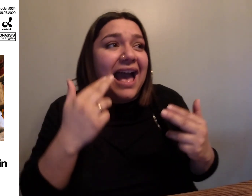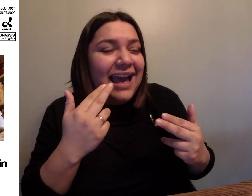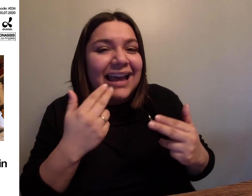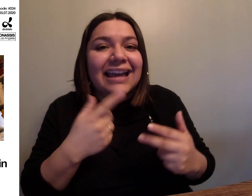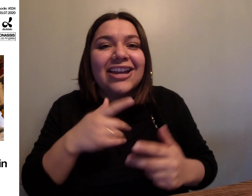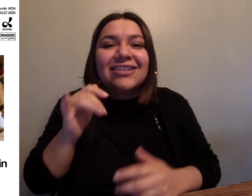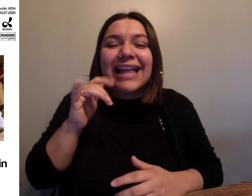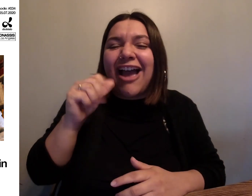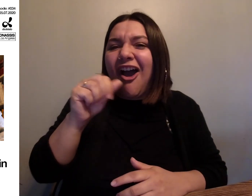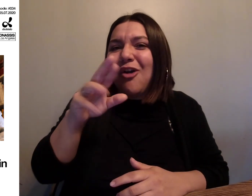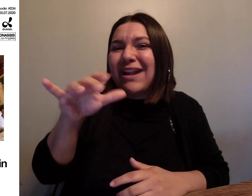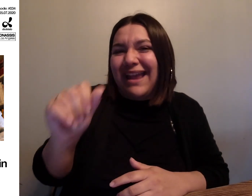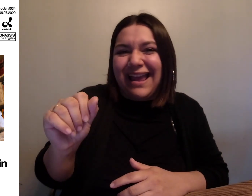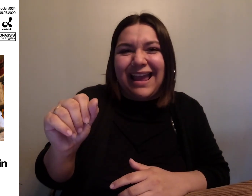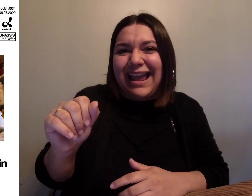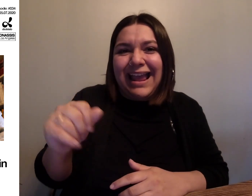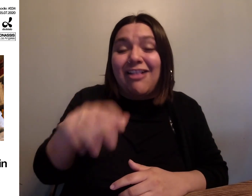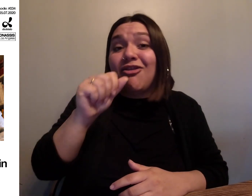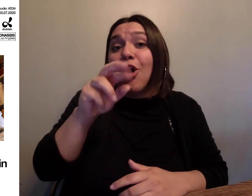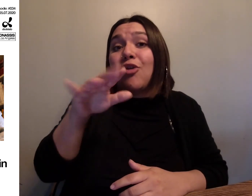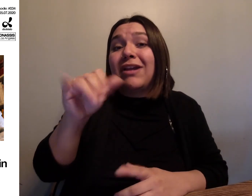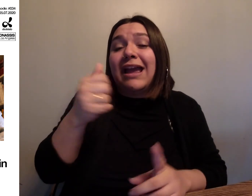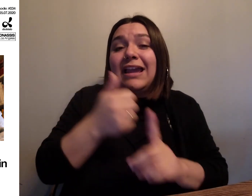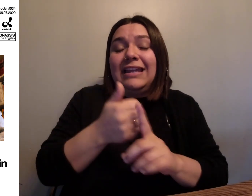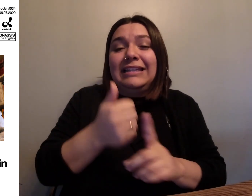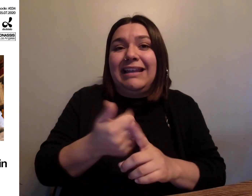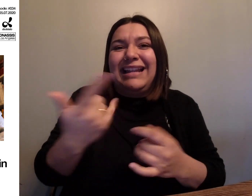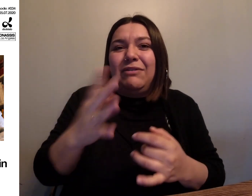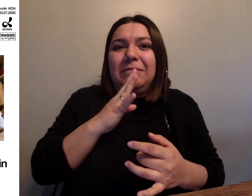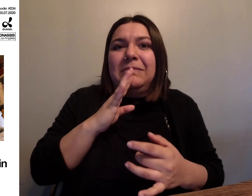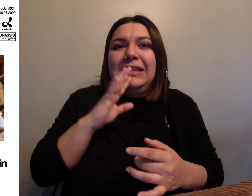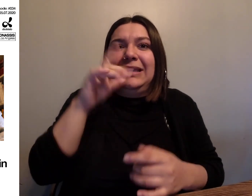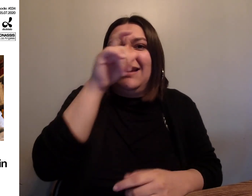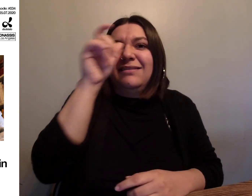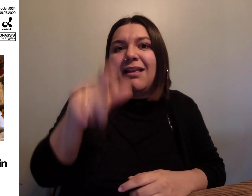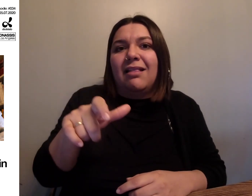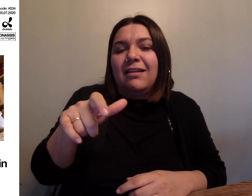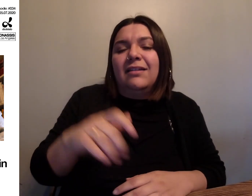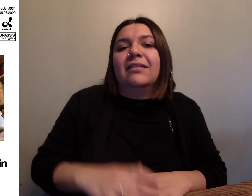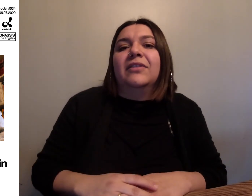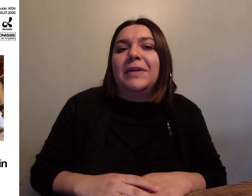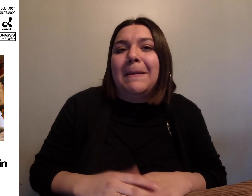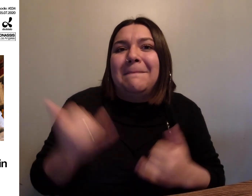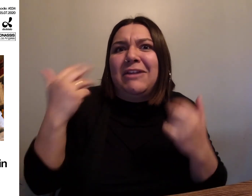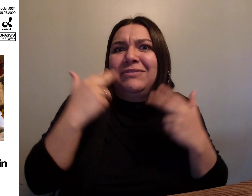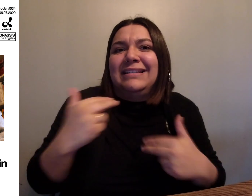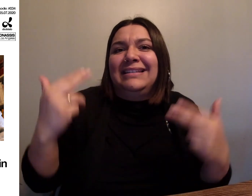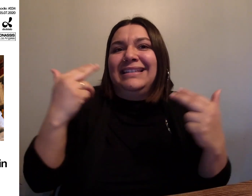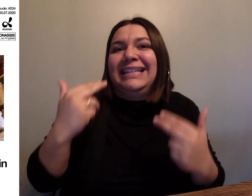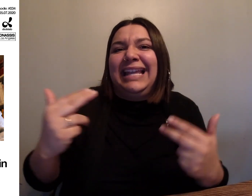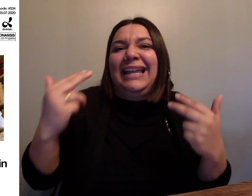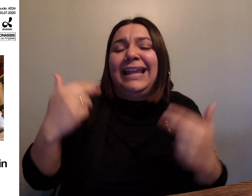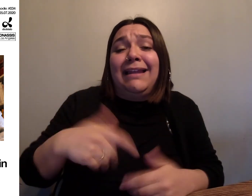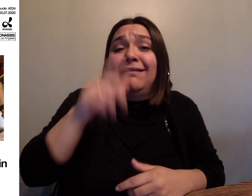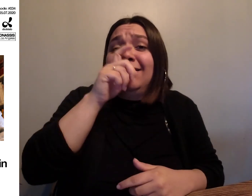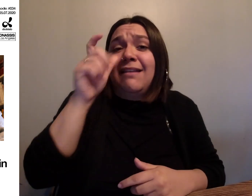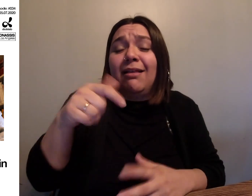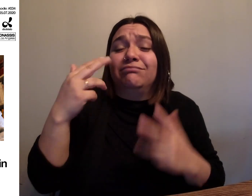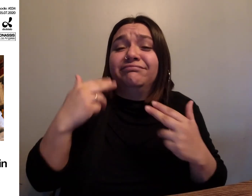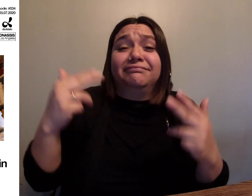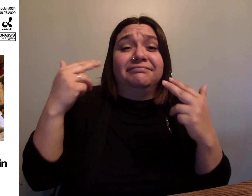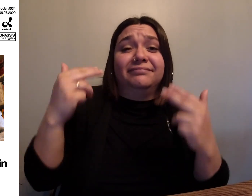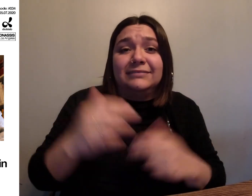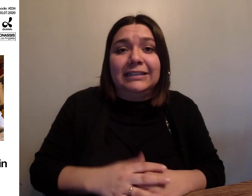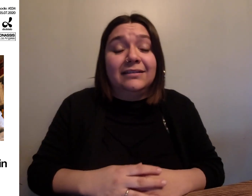It's not part of an aria. Right. No, the aria is La ci darem la mano. La ci darem la